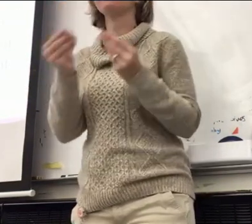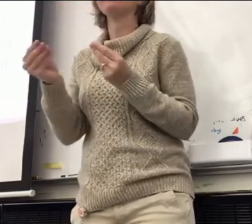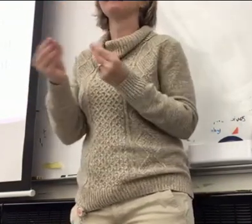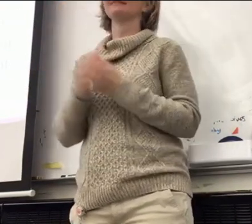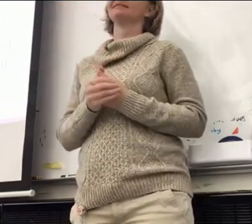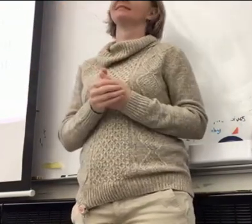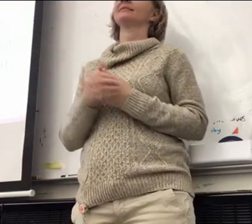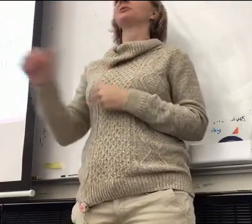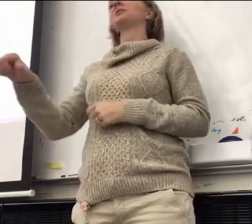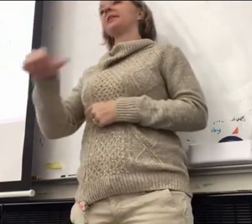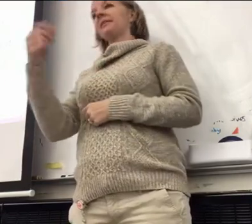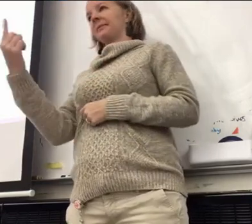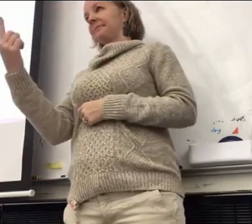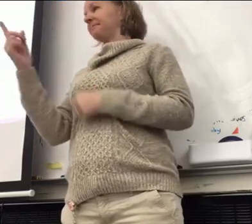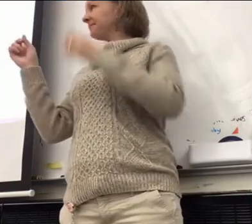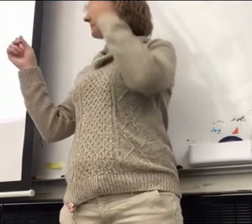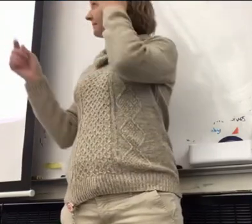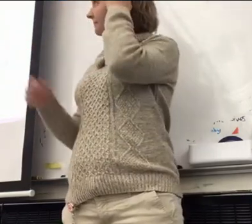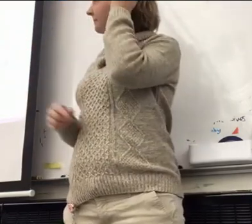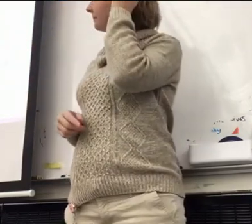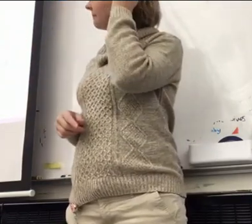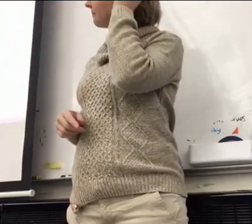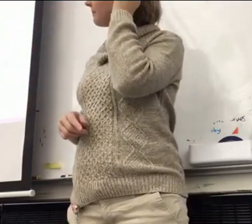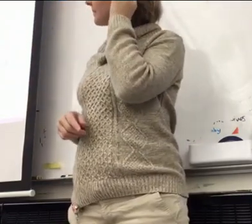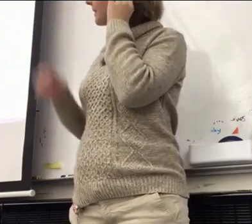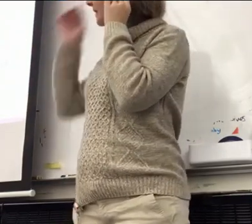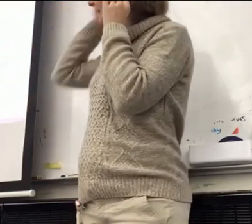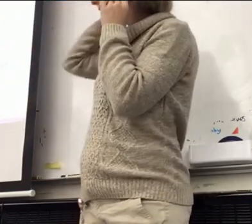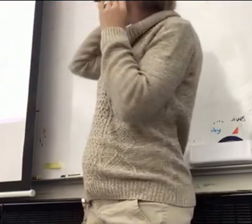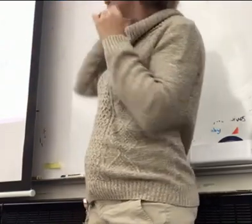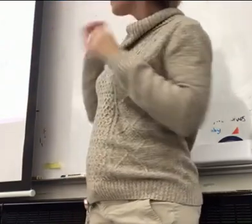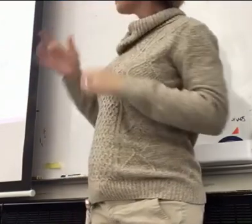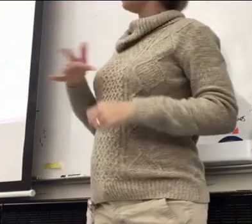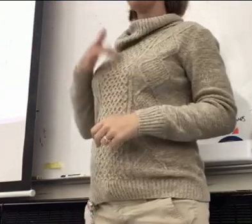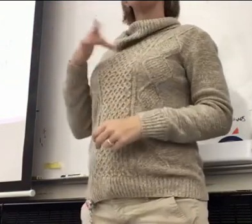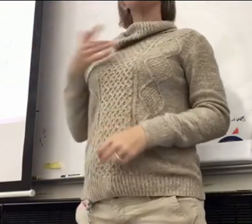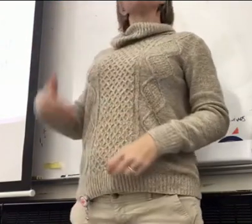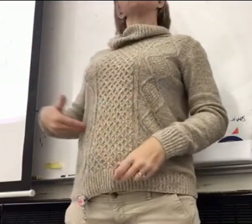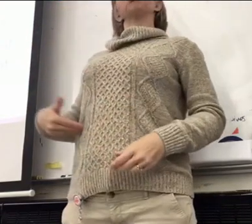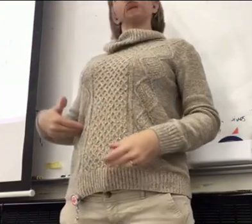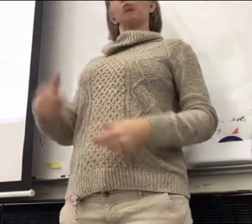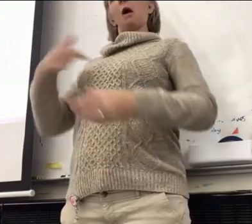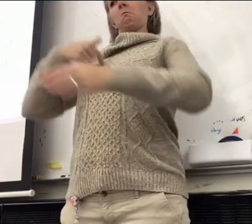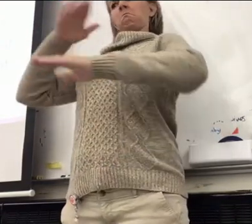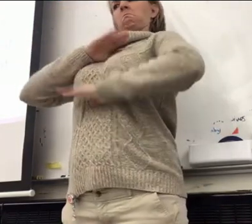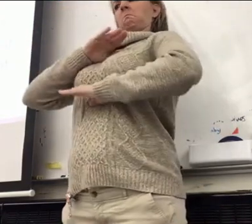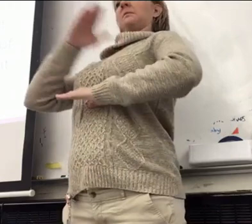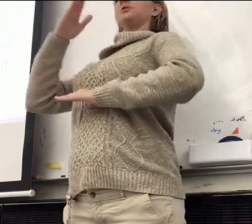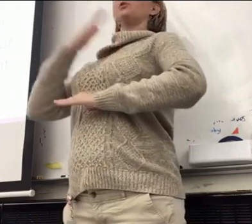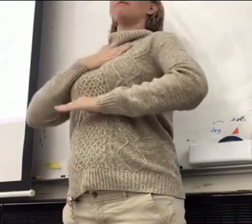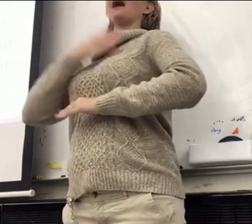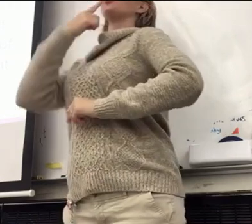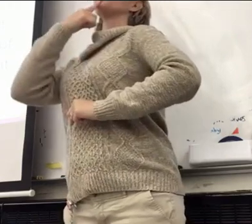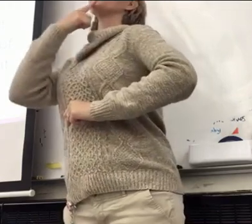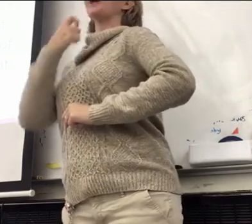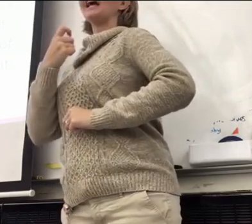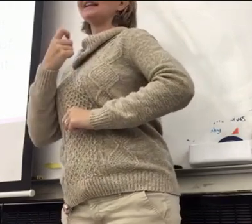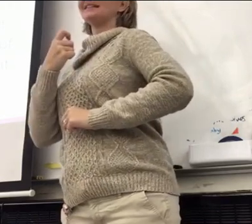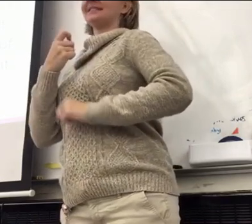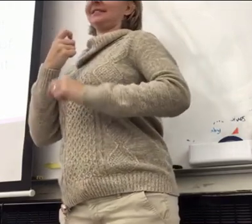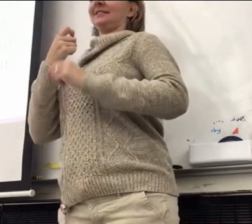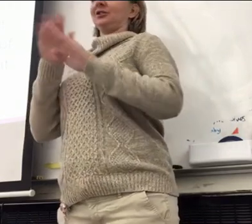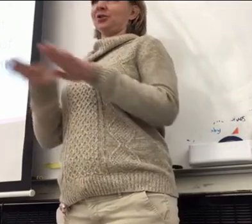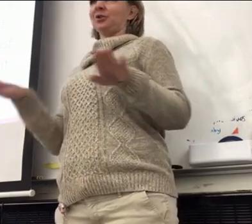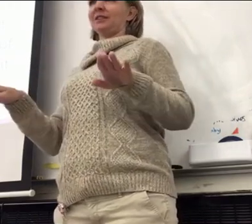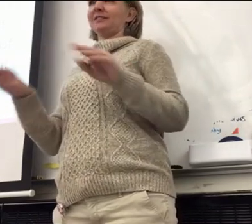one as well. This is what he says. He says, I feel conscious of having done my duty to my red children. Okay?